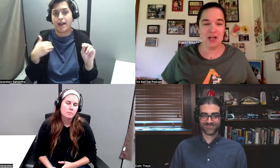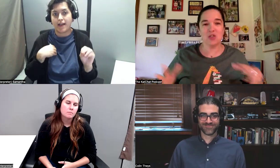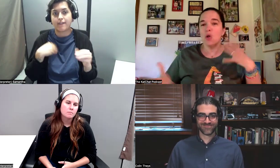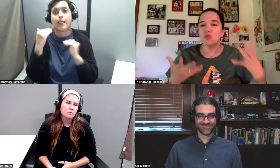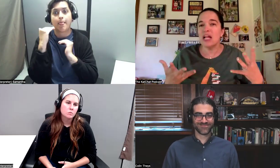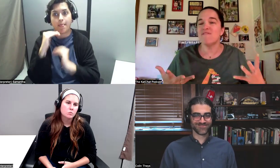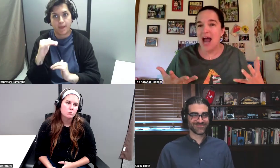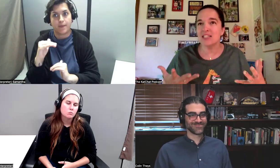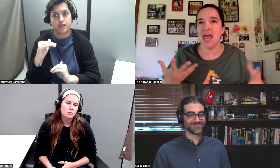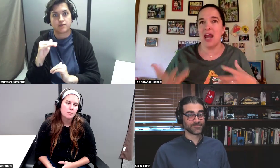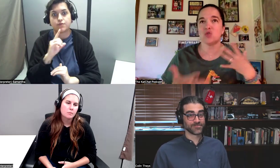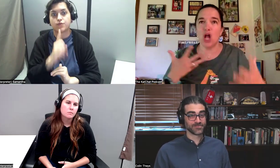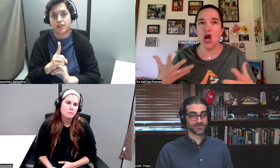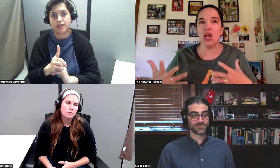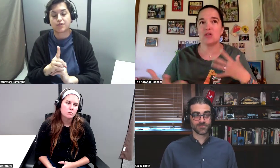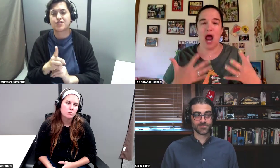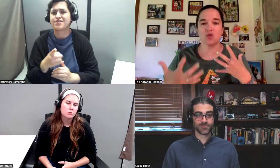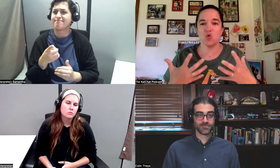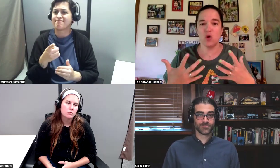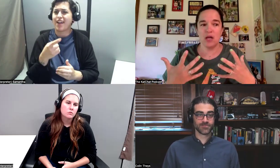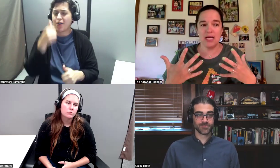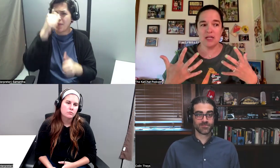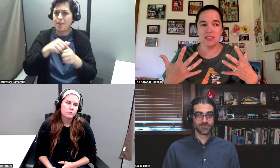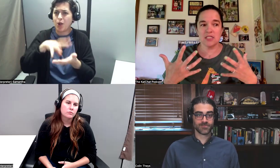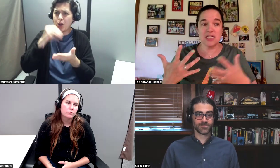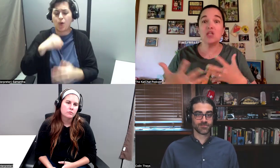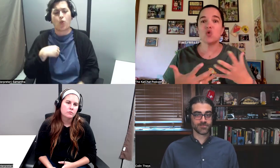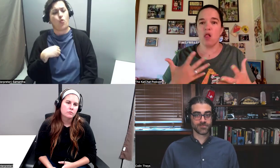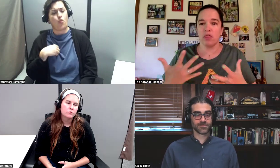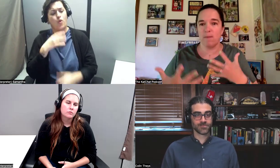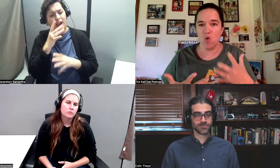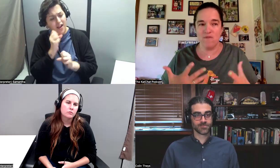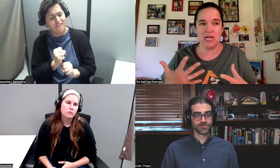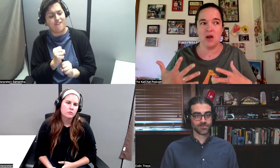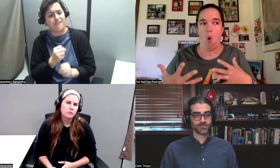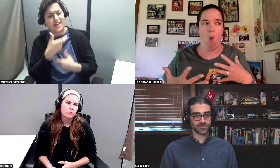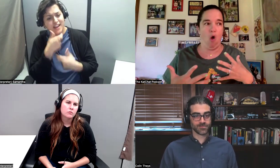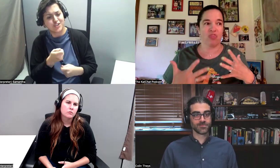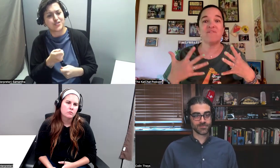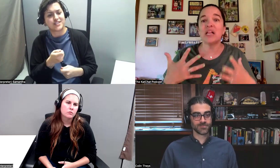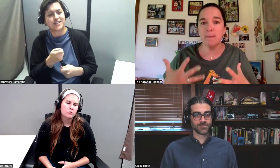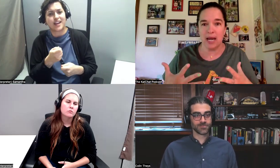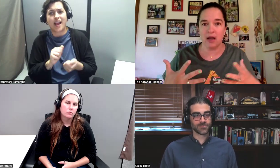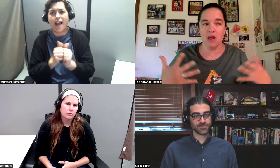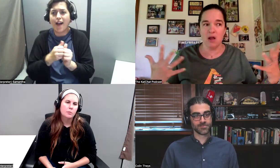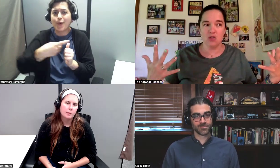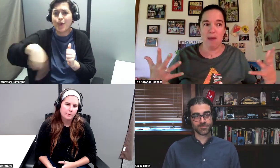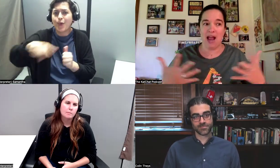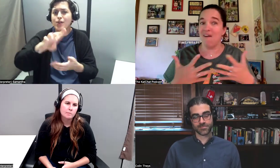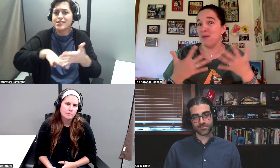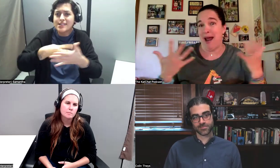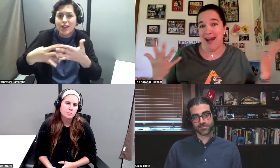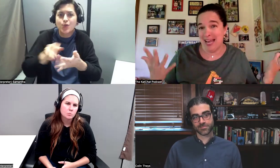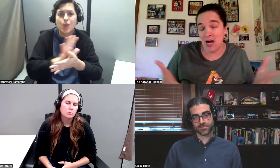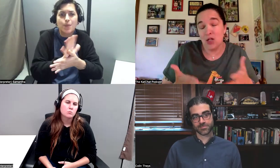okay. So it's really fascinating to learn and try to schedule the movie or the filming to